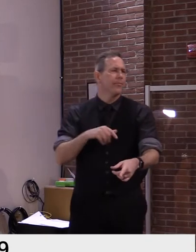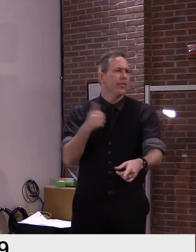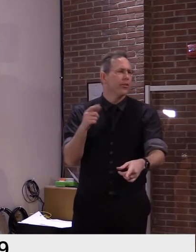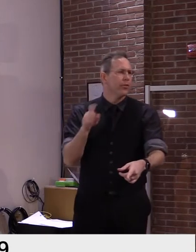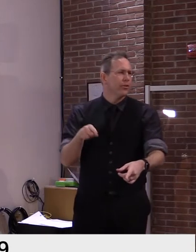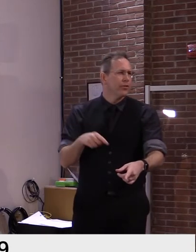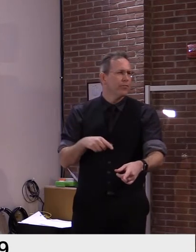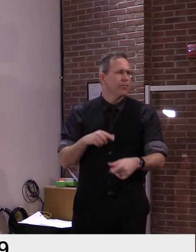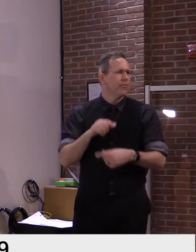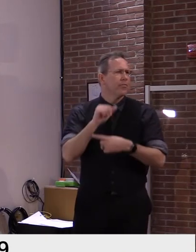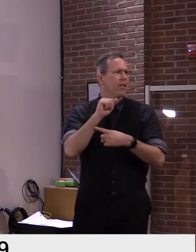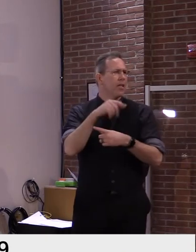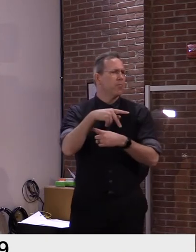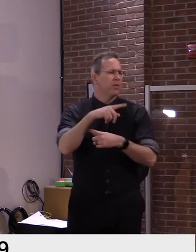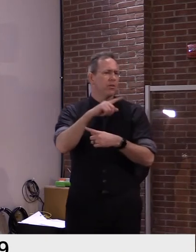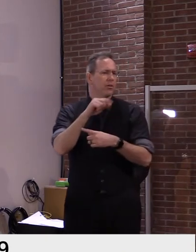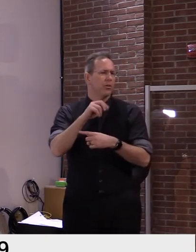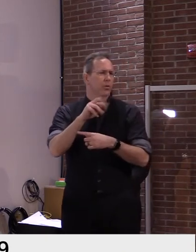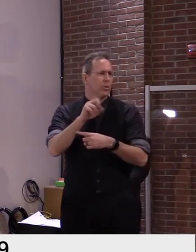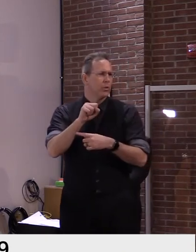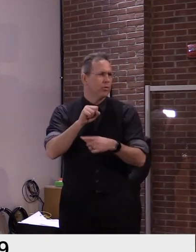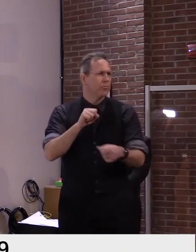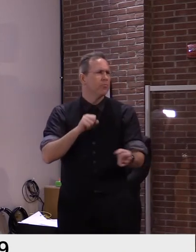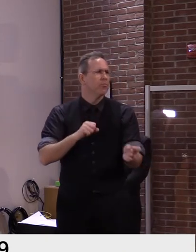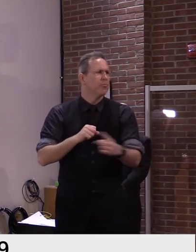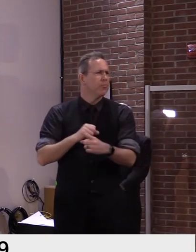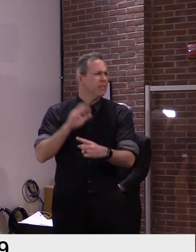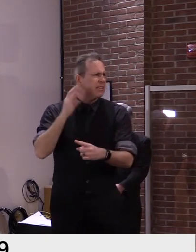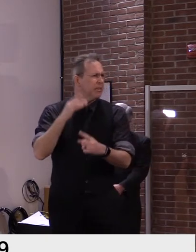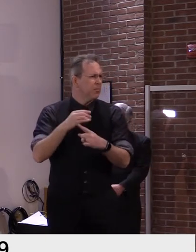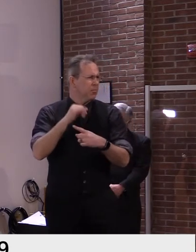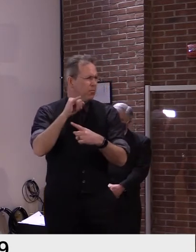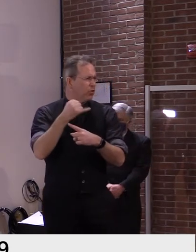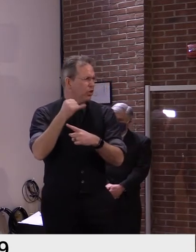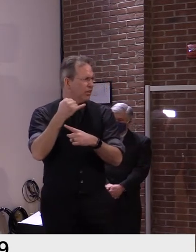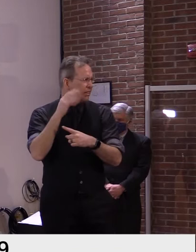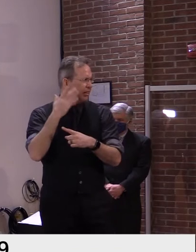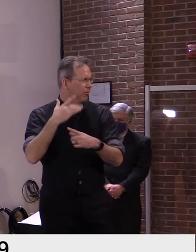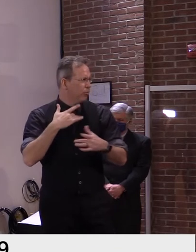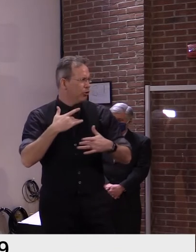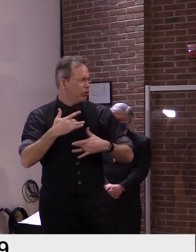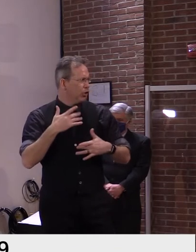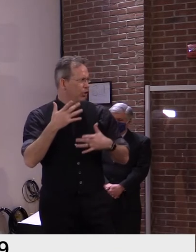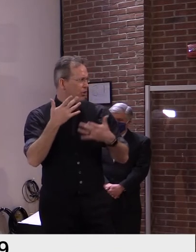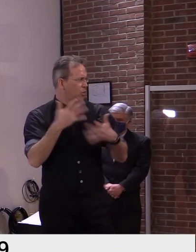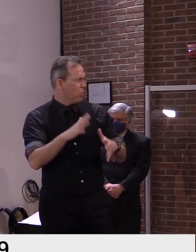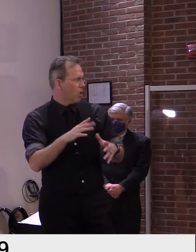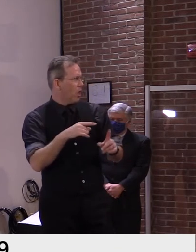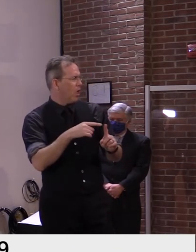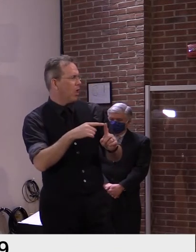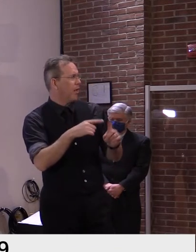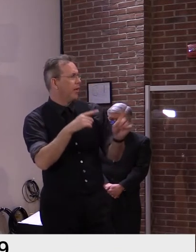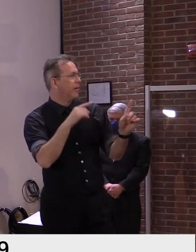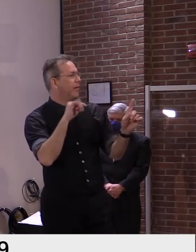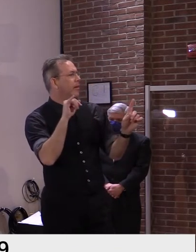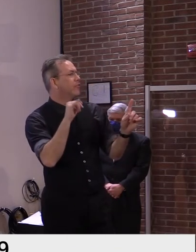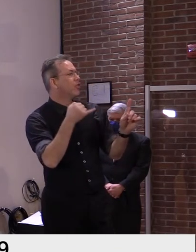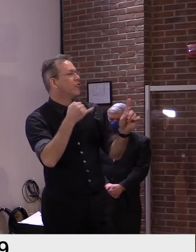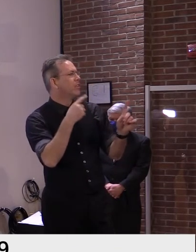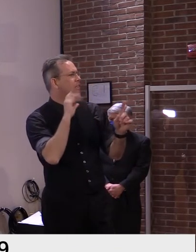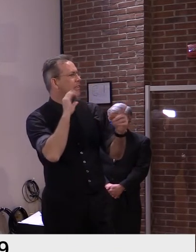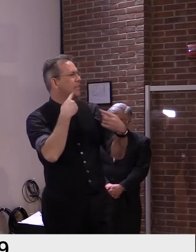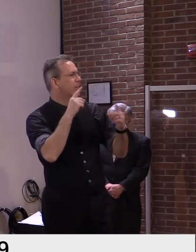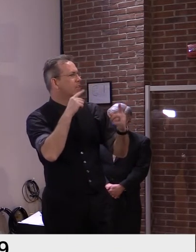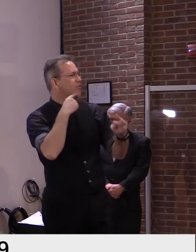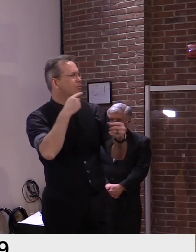because its efficacy is, 72% as opposed to 95%. Have you run into that yet? And is there any